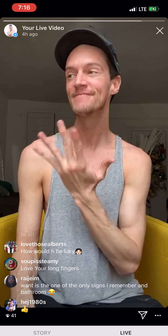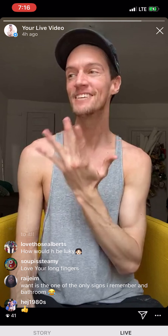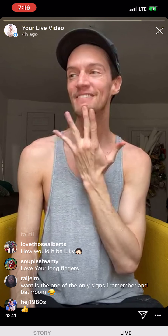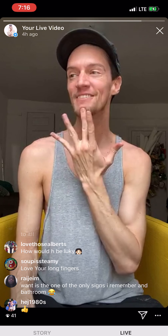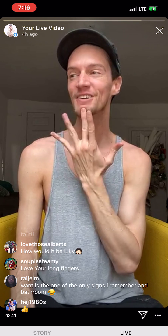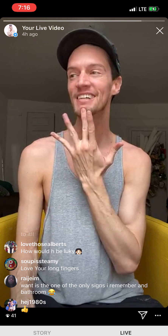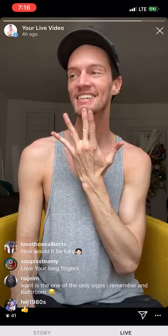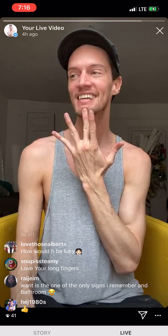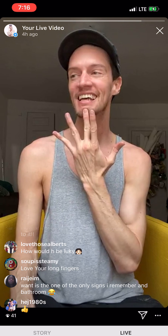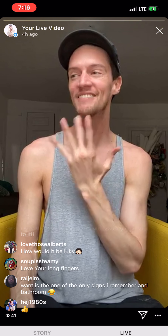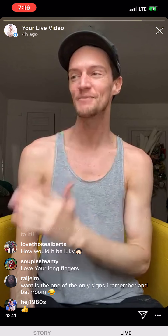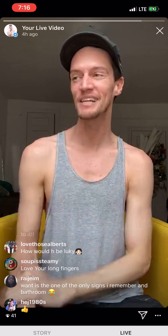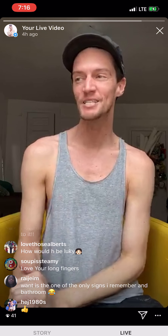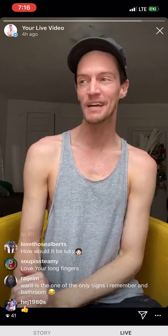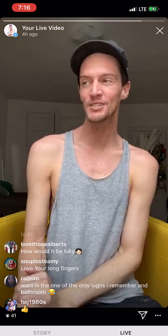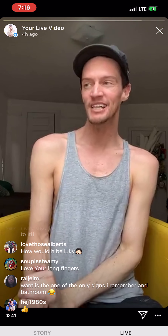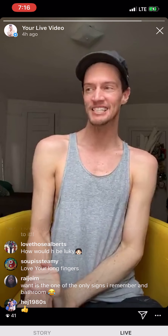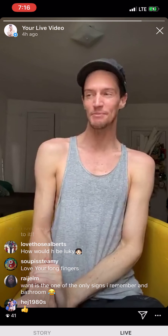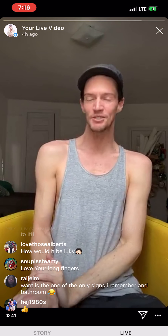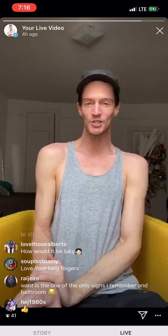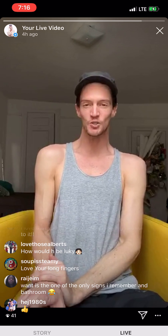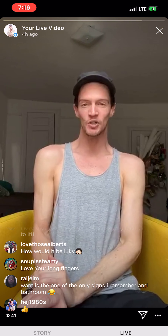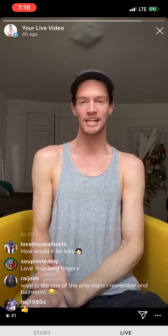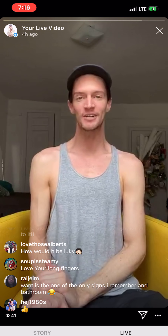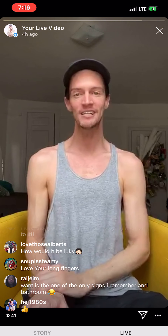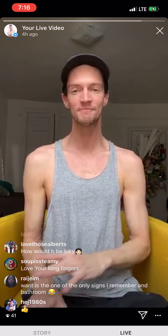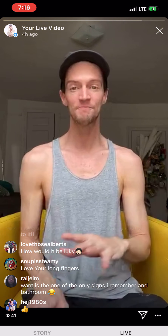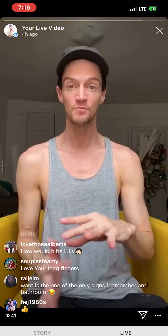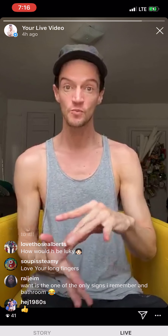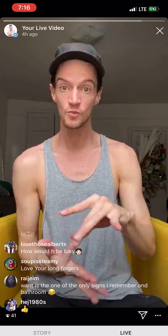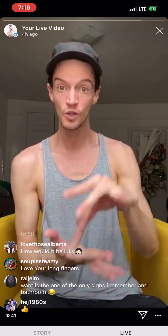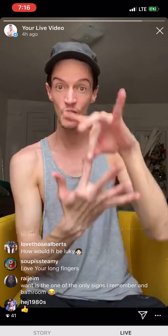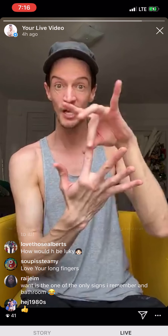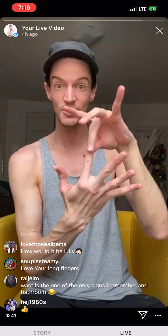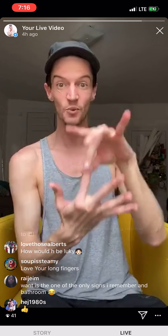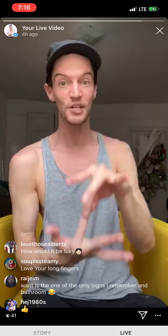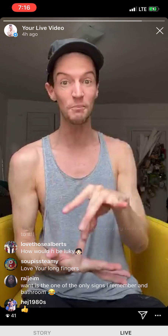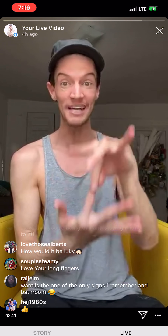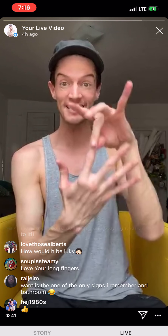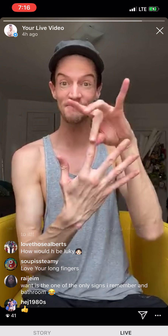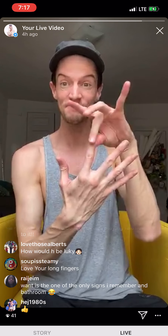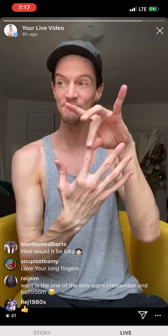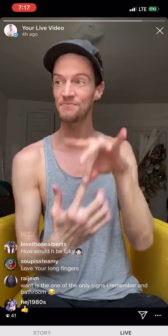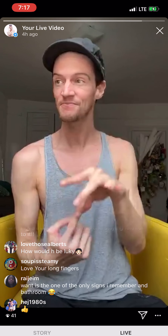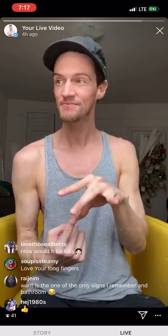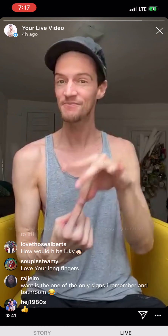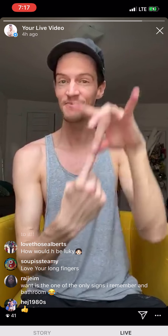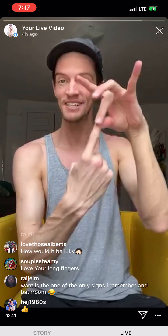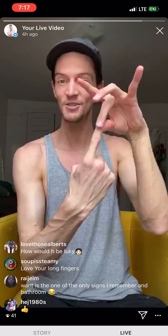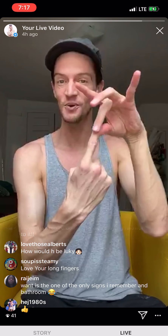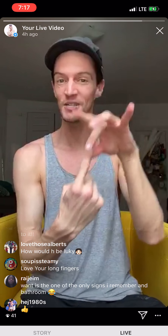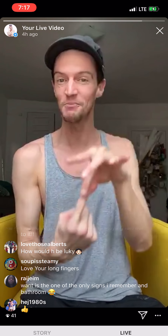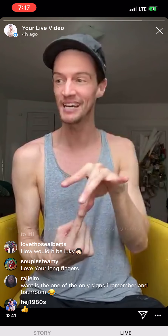Favorite. If something is special, exceptional, extraordinary. It's the one you pick. It's the one you pick.